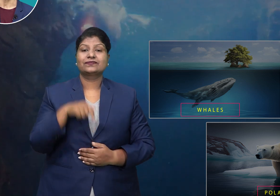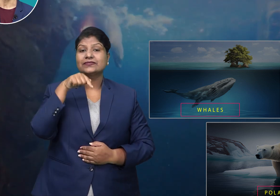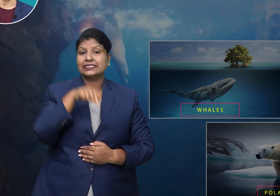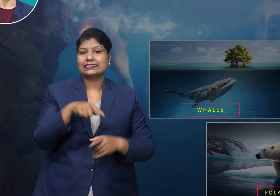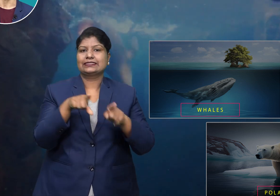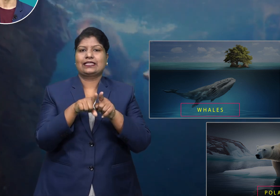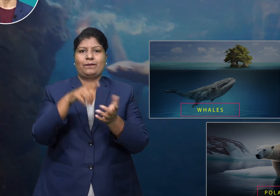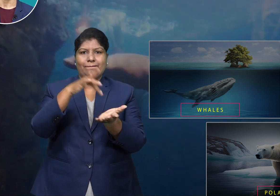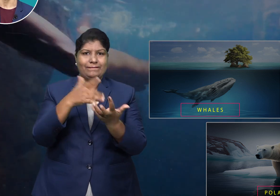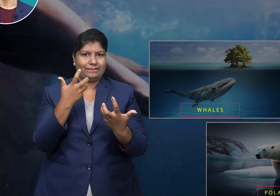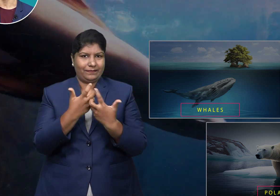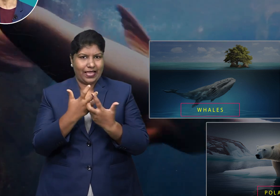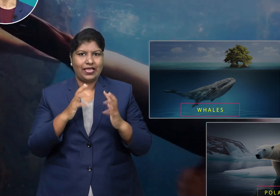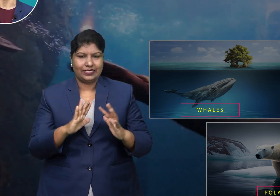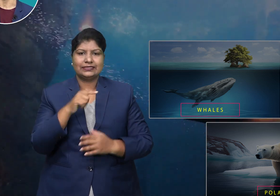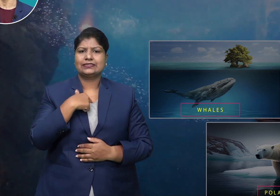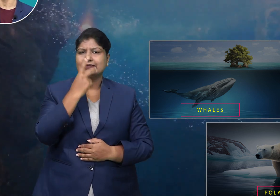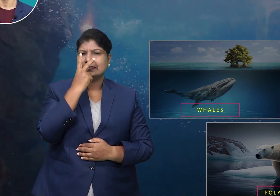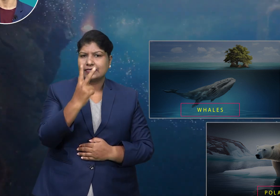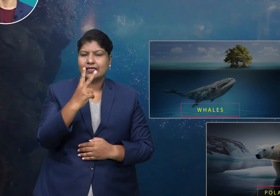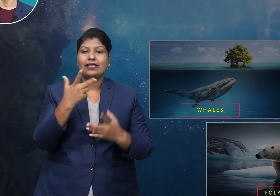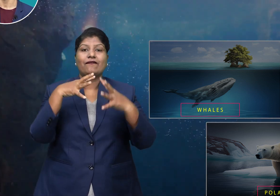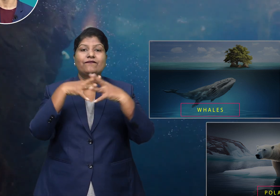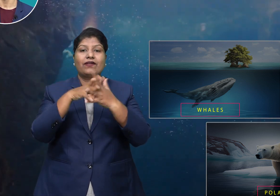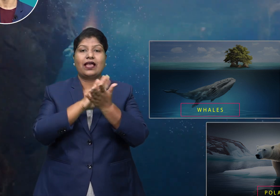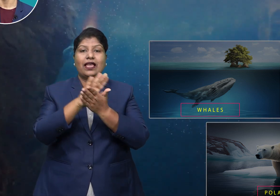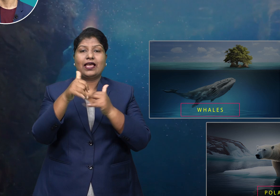Such adaptations can be seen in whales,